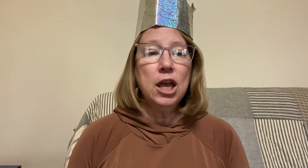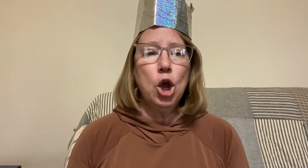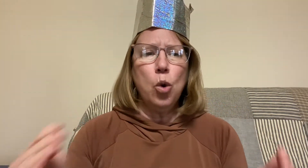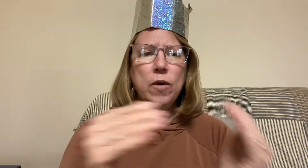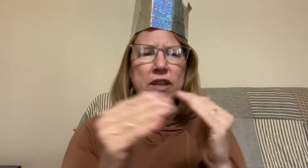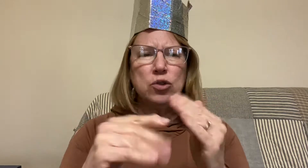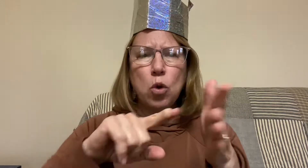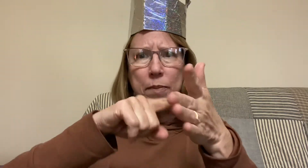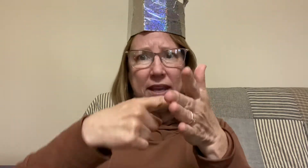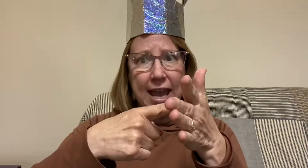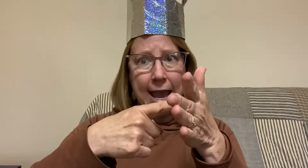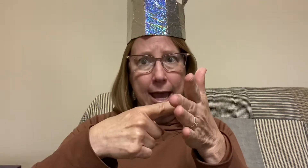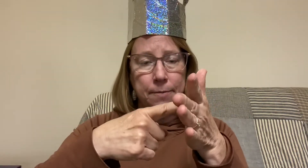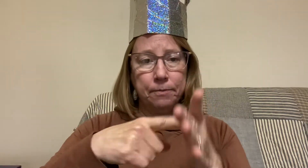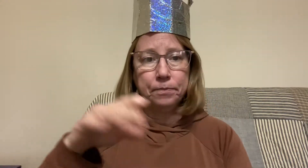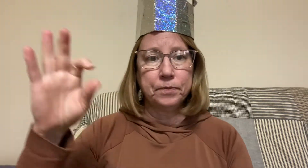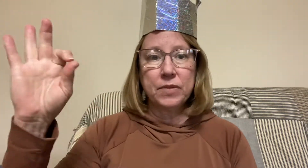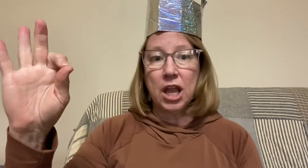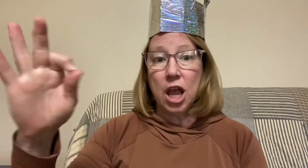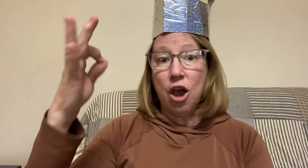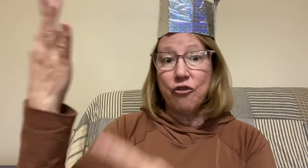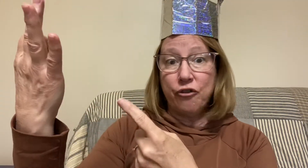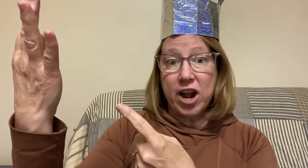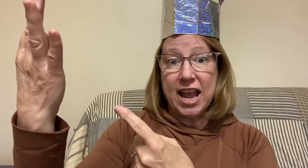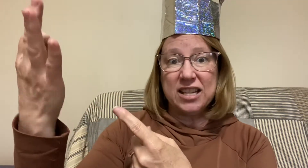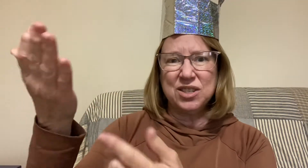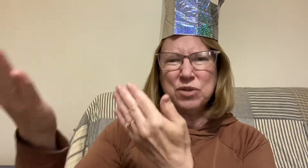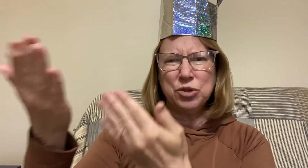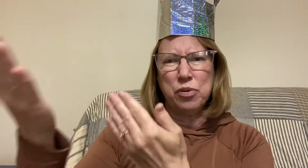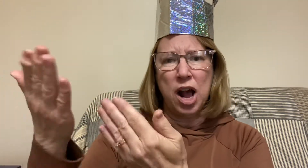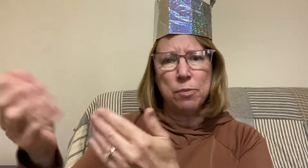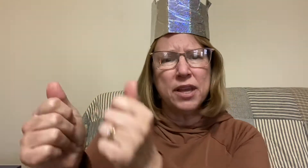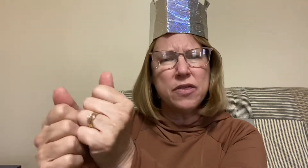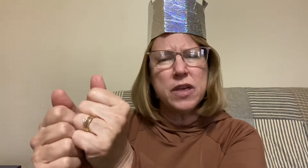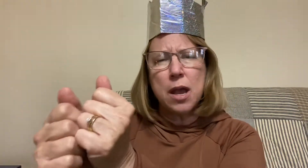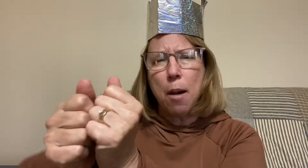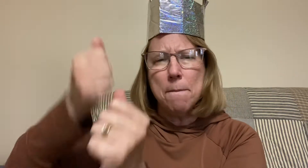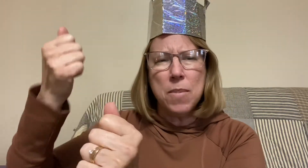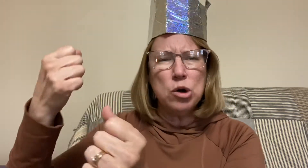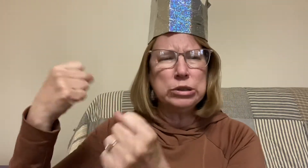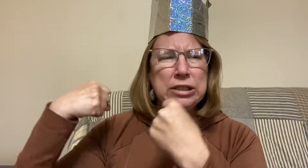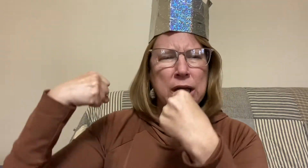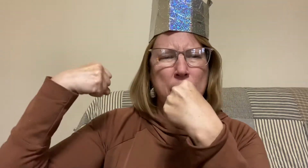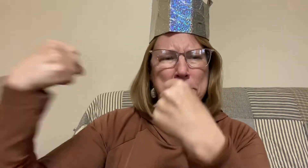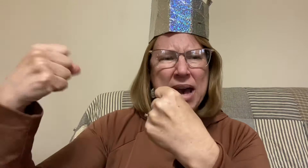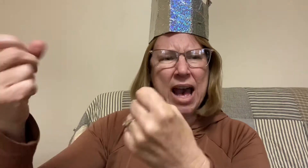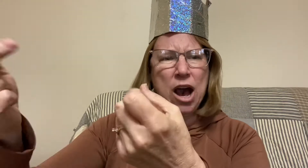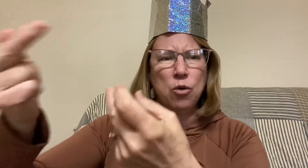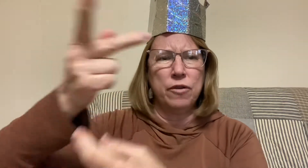When this war began, France was probably the most